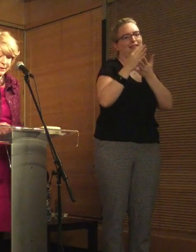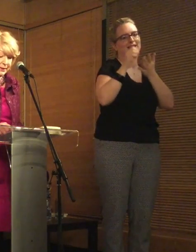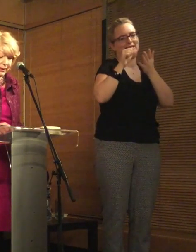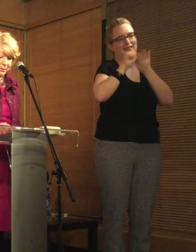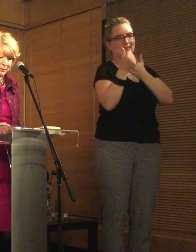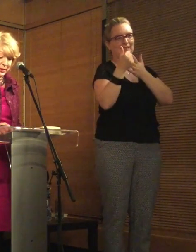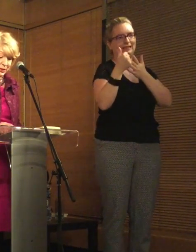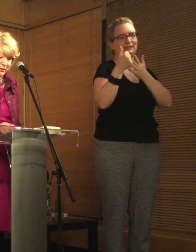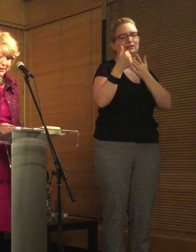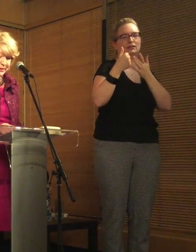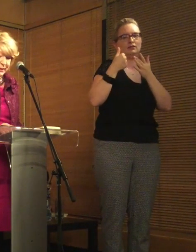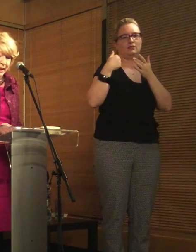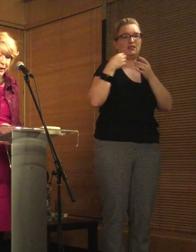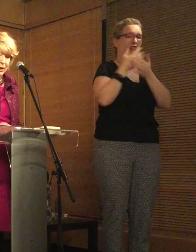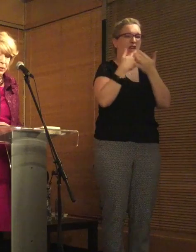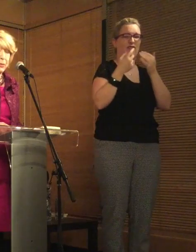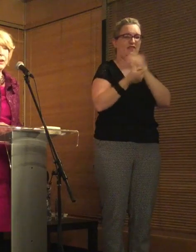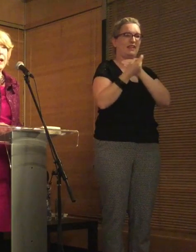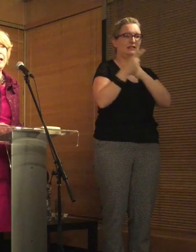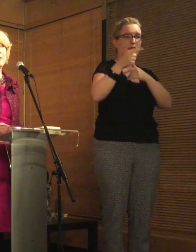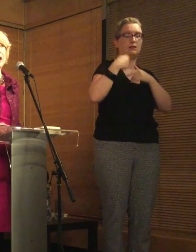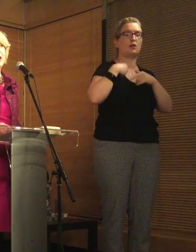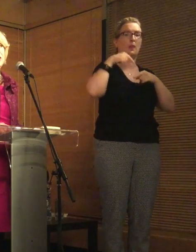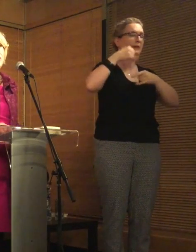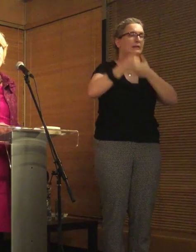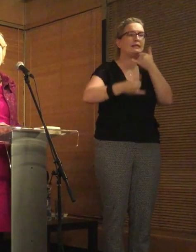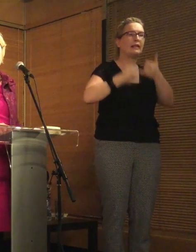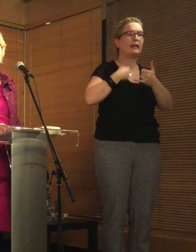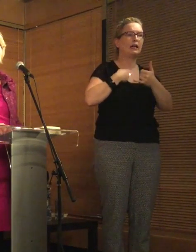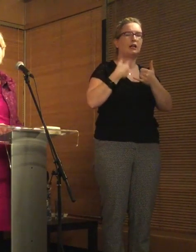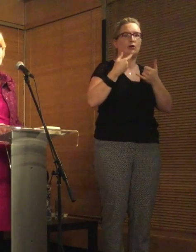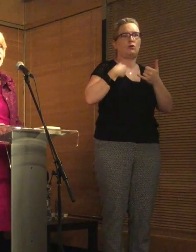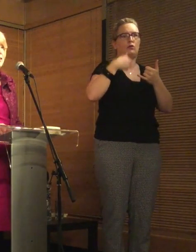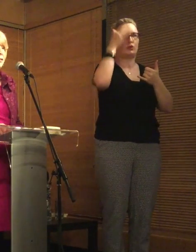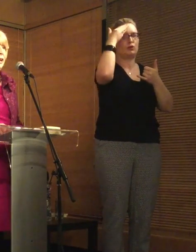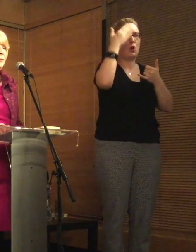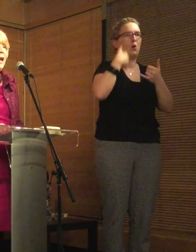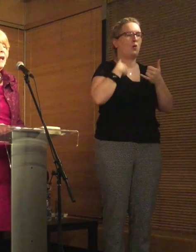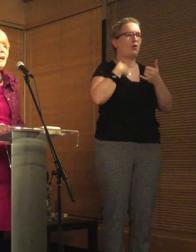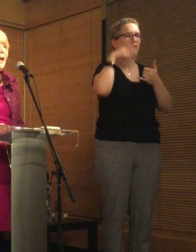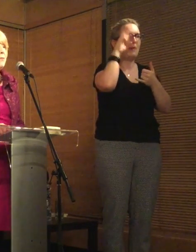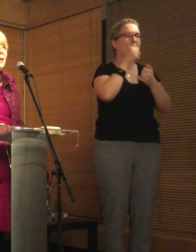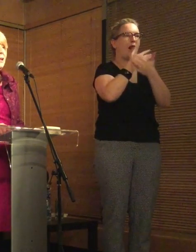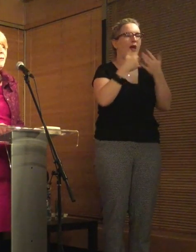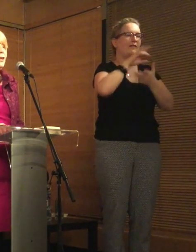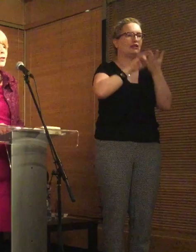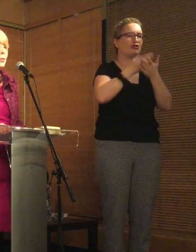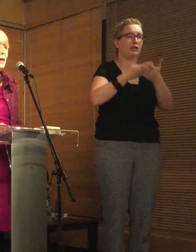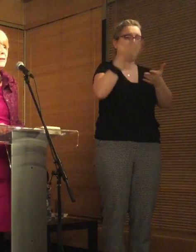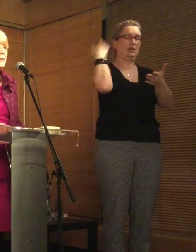2016 centenary commemoration events. A year when we reclaimed and got to know a lot of our history that had